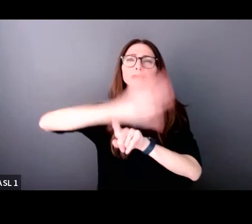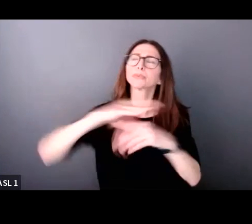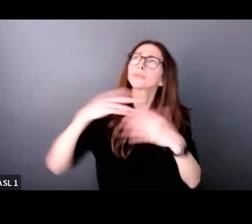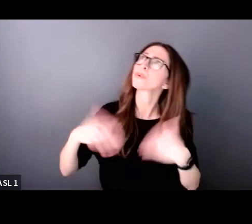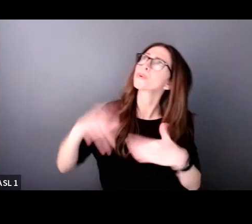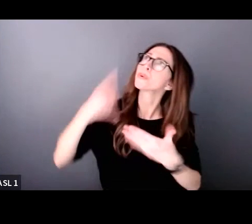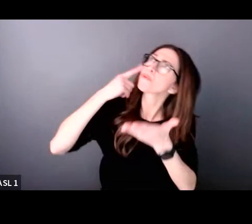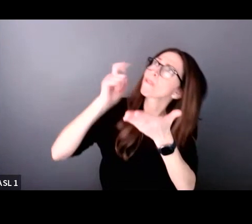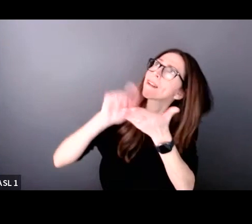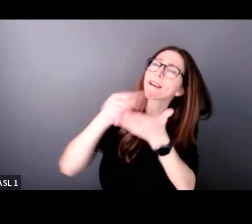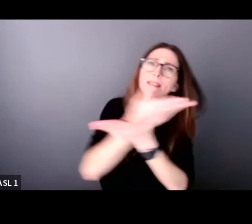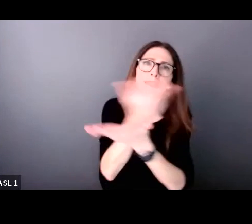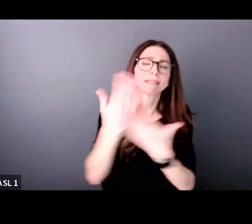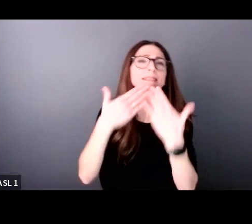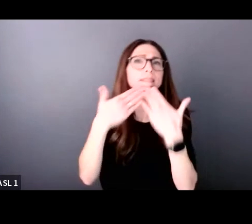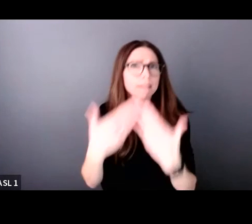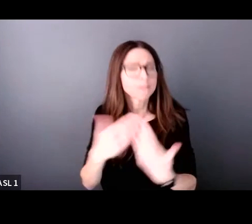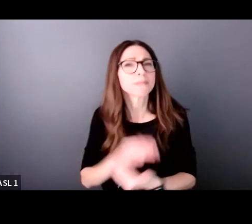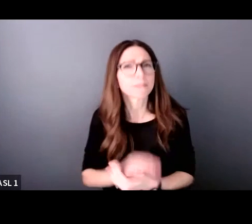And